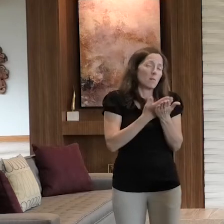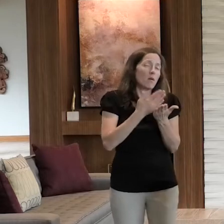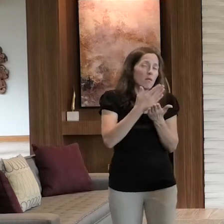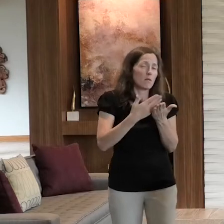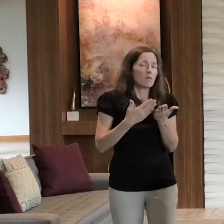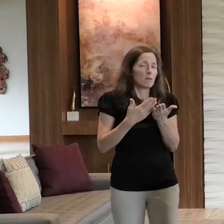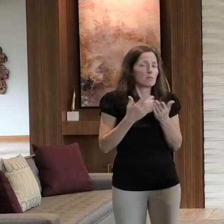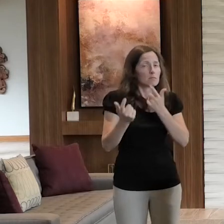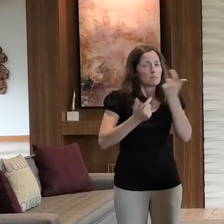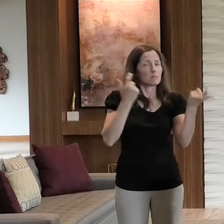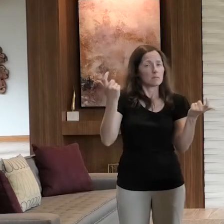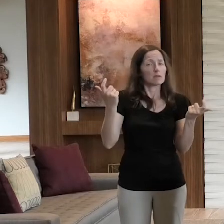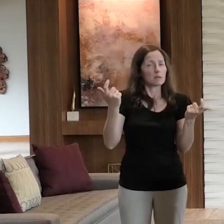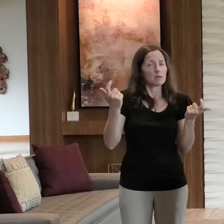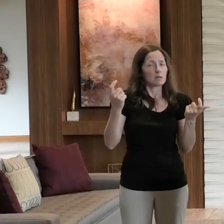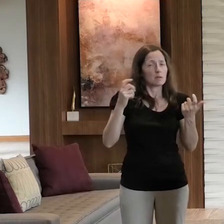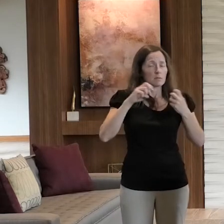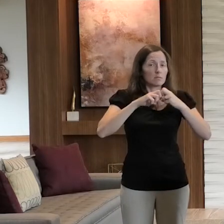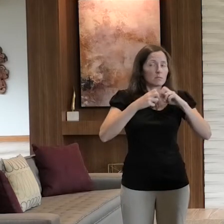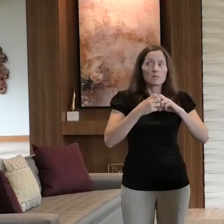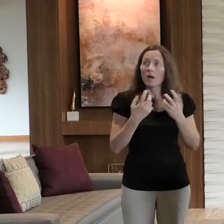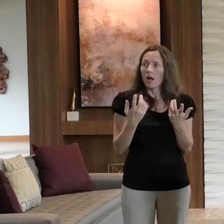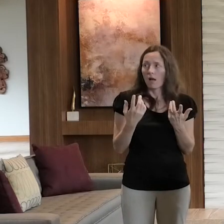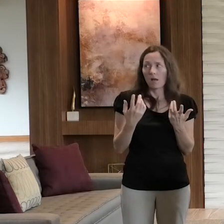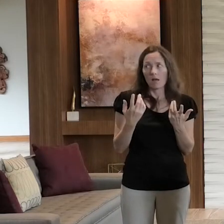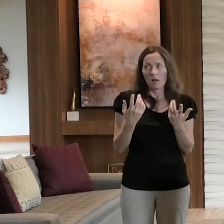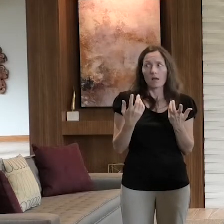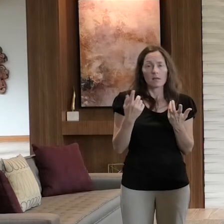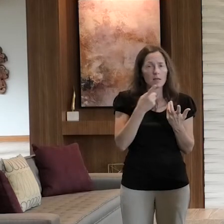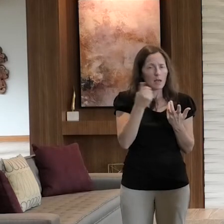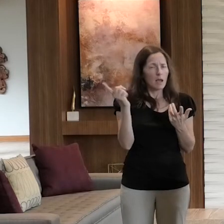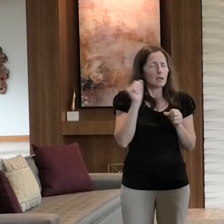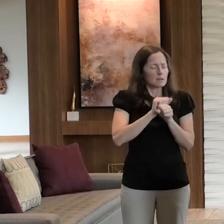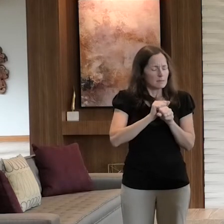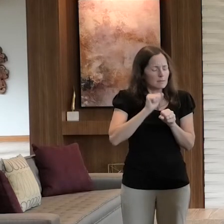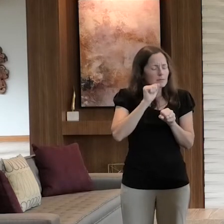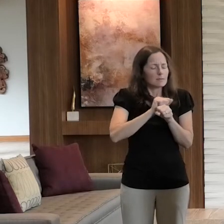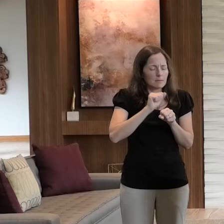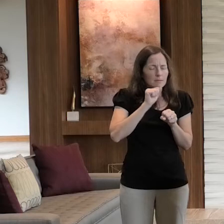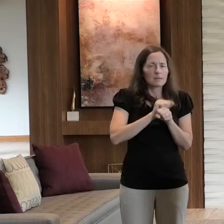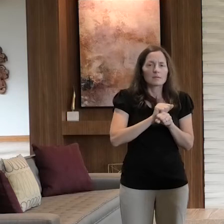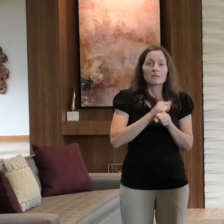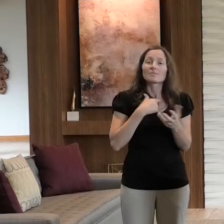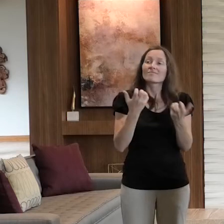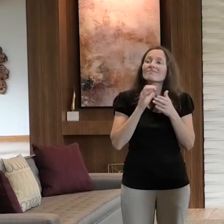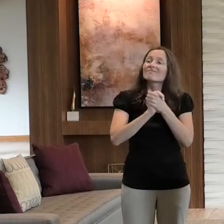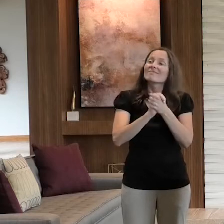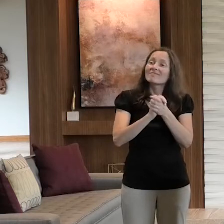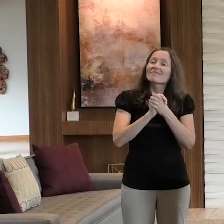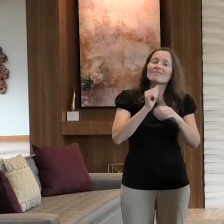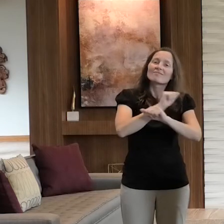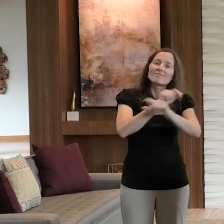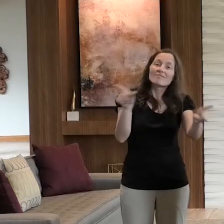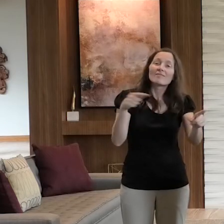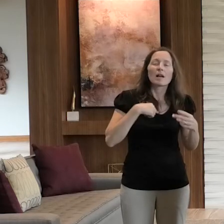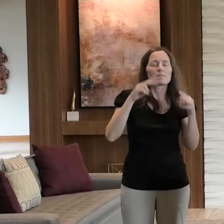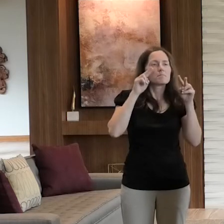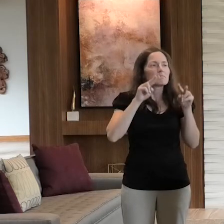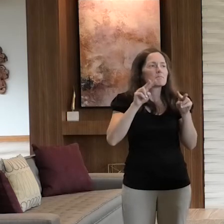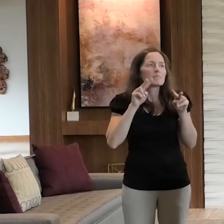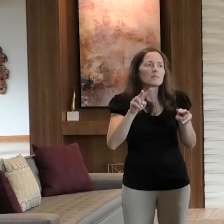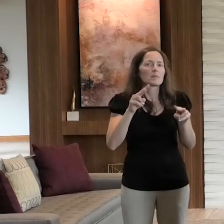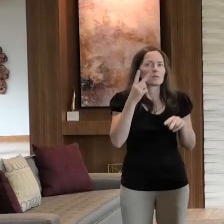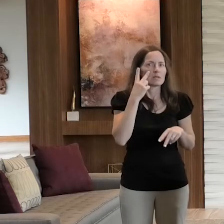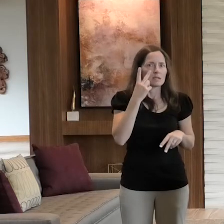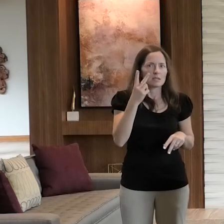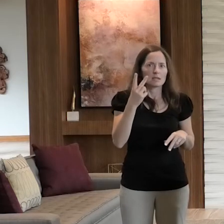I want to congratulate everybody, and I look forward to seeing what a difference this